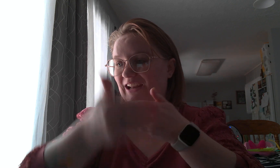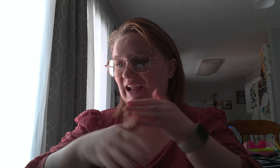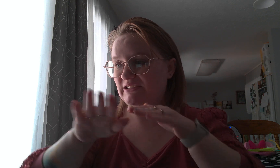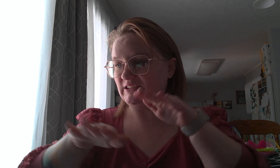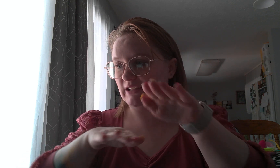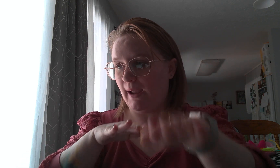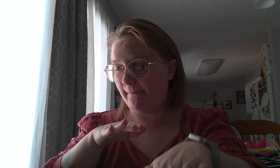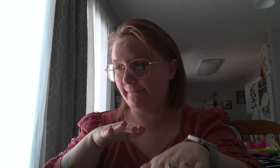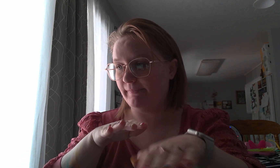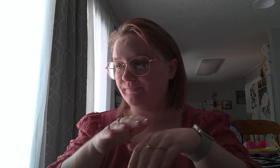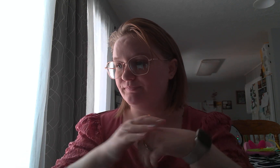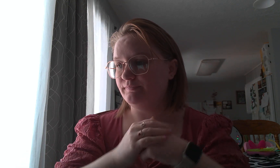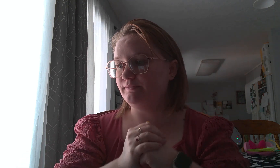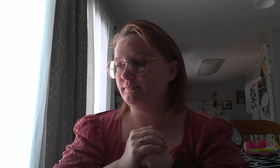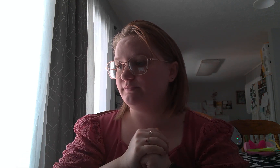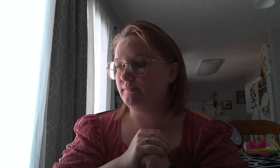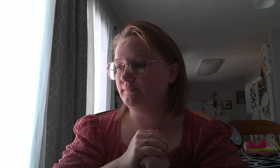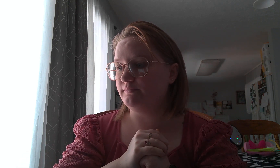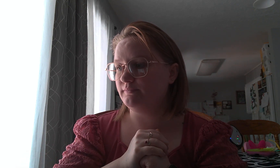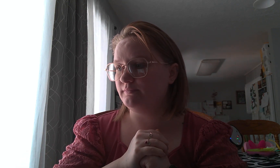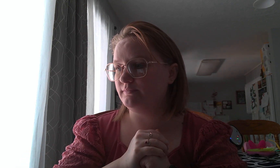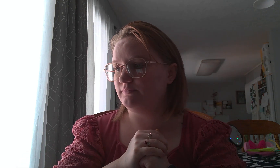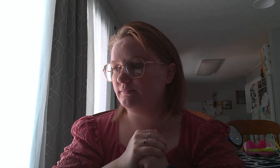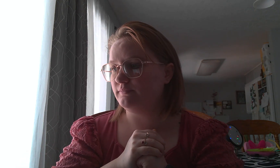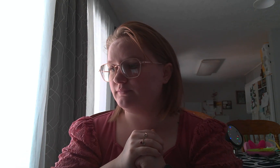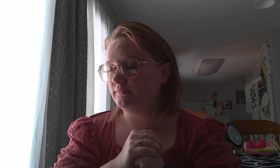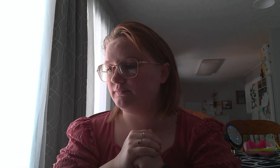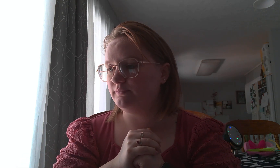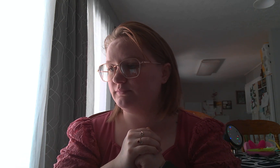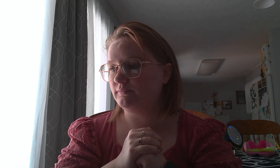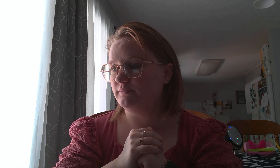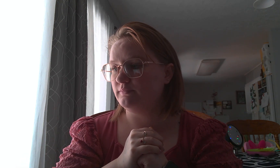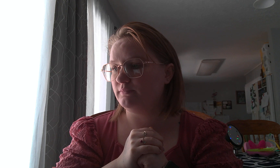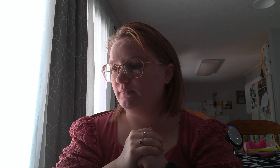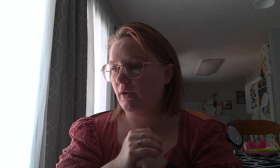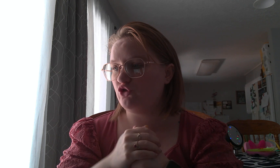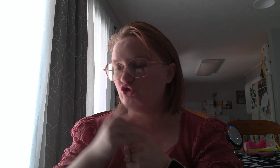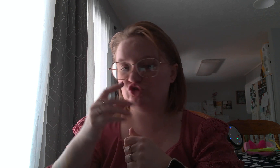would it get for me to get to the next step?